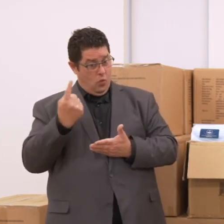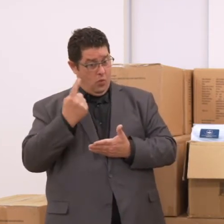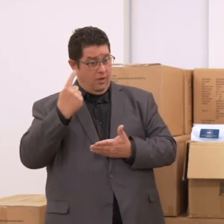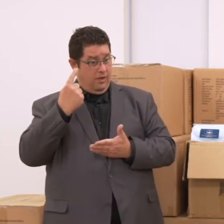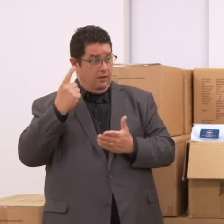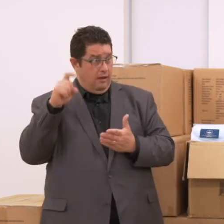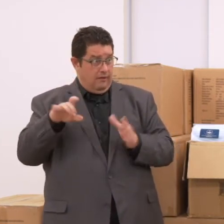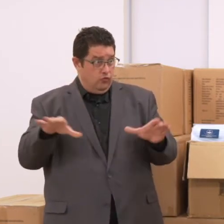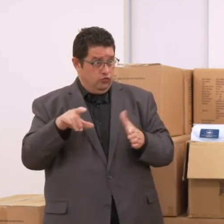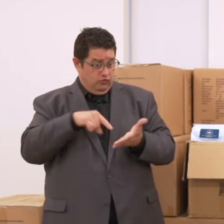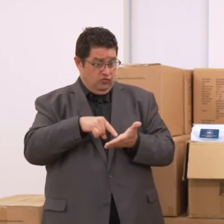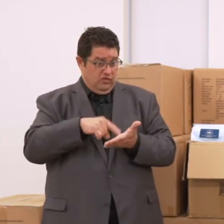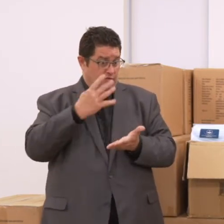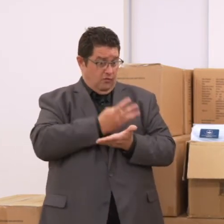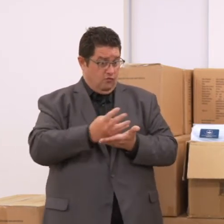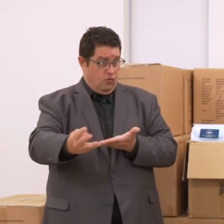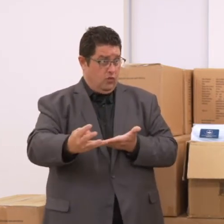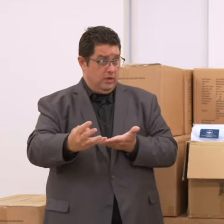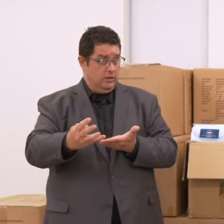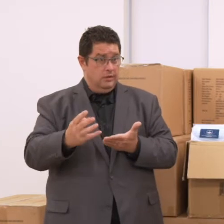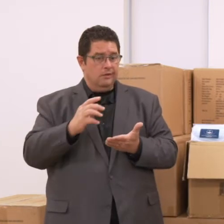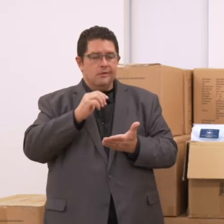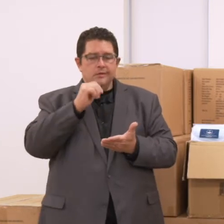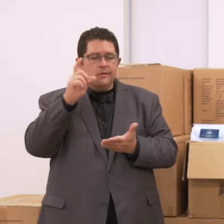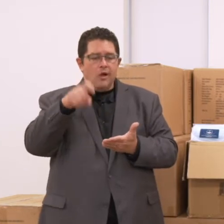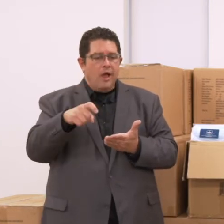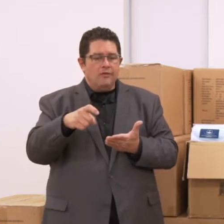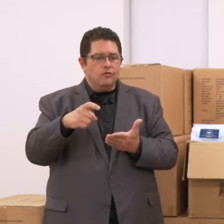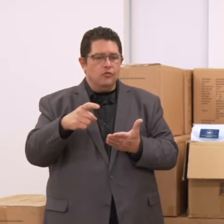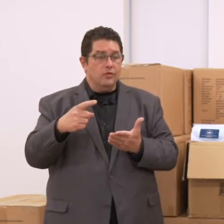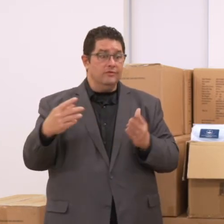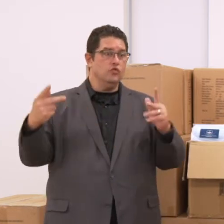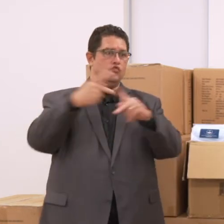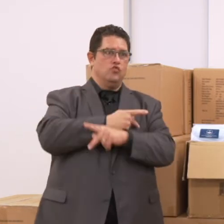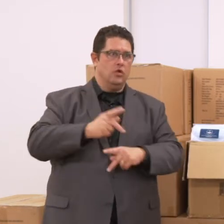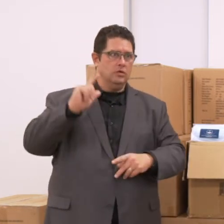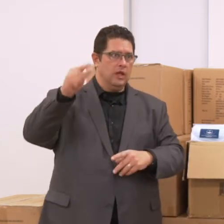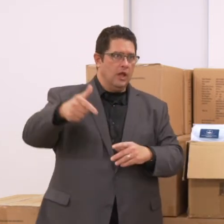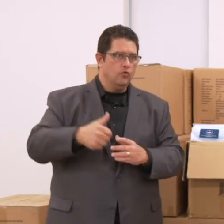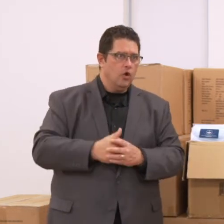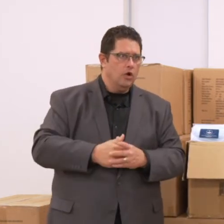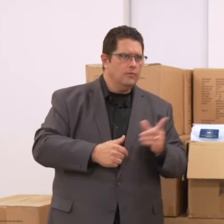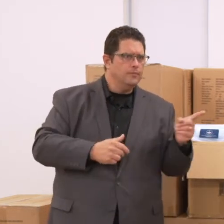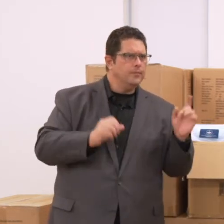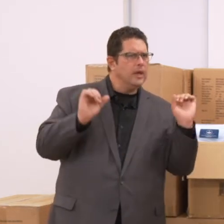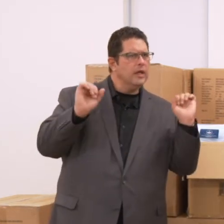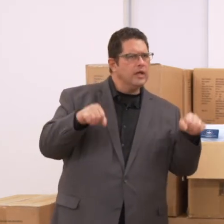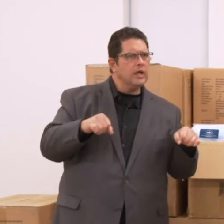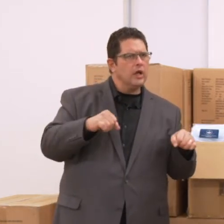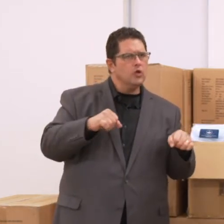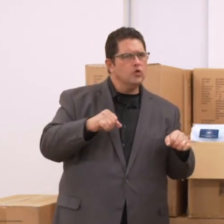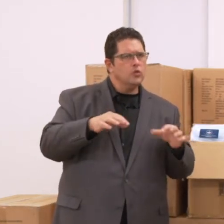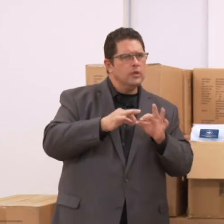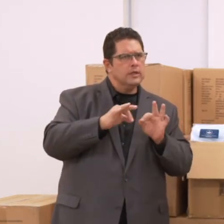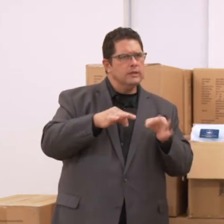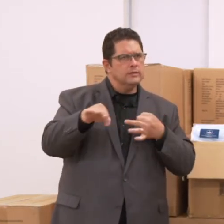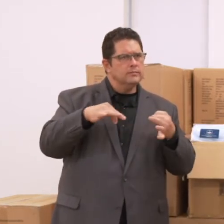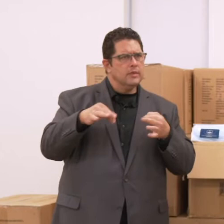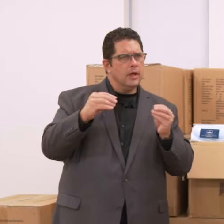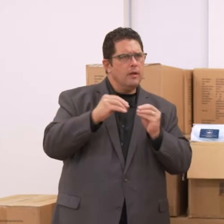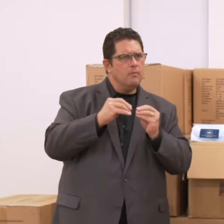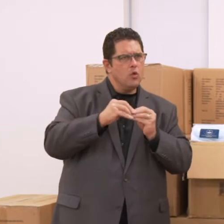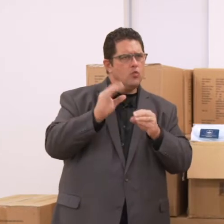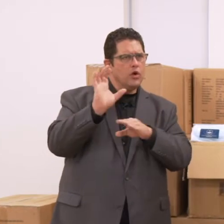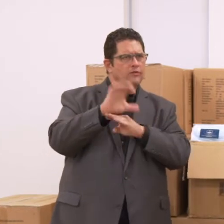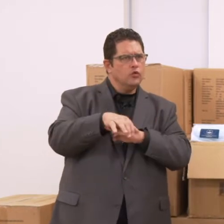weeks, and this will keep us from doing anything drastic later in the year. Can you explain what enforcement will look like? Does this involve like weekly check-ins